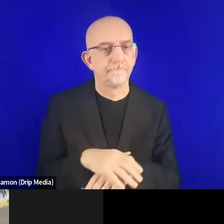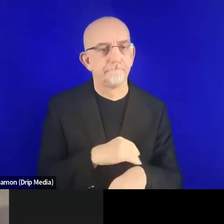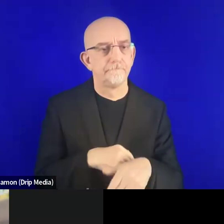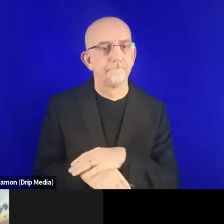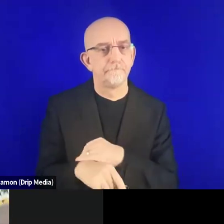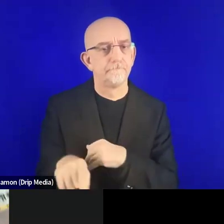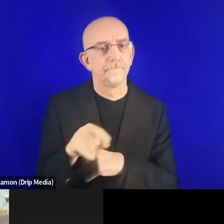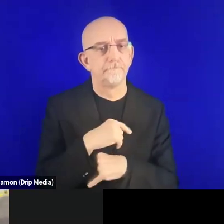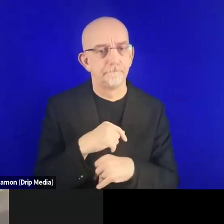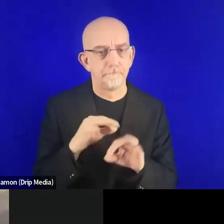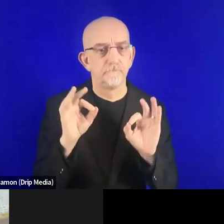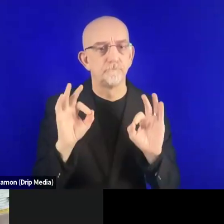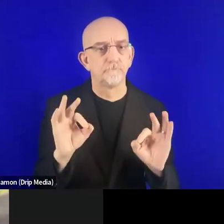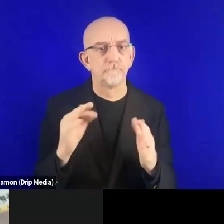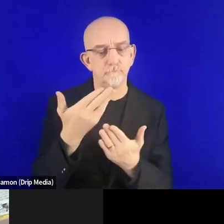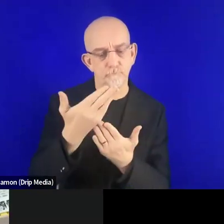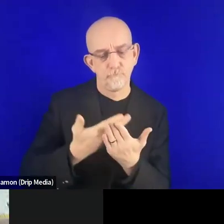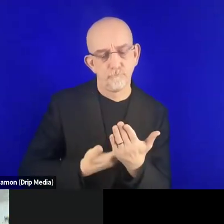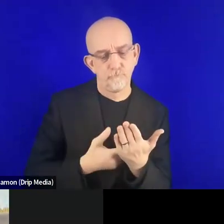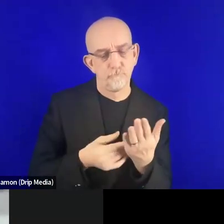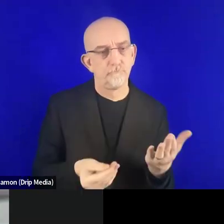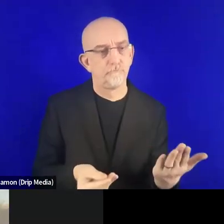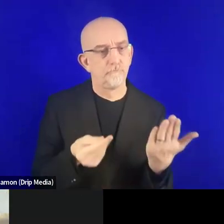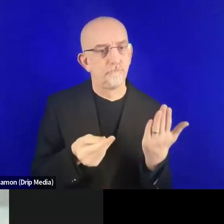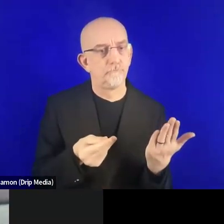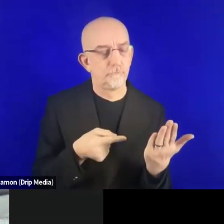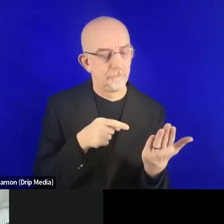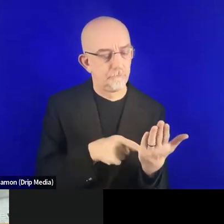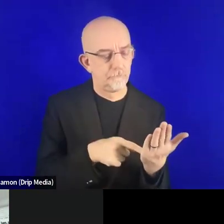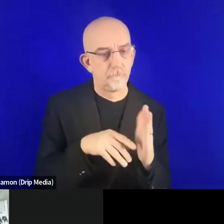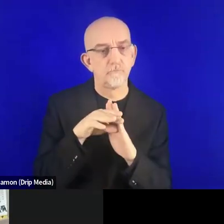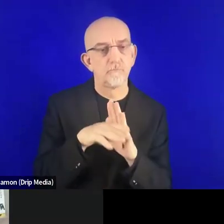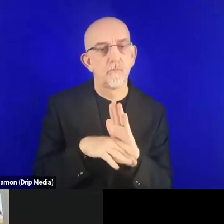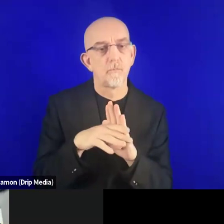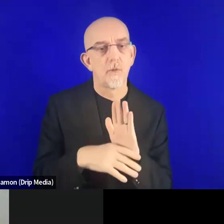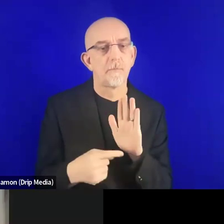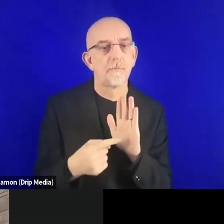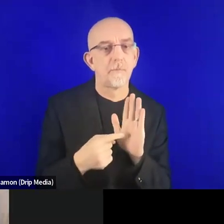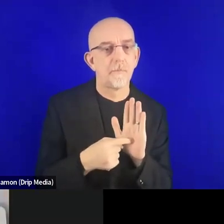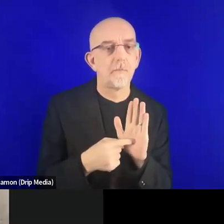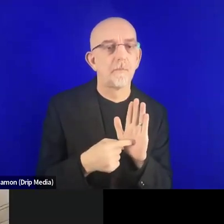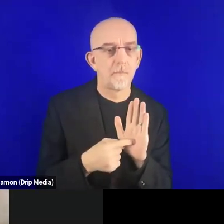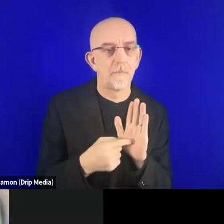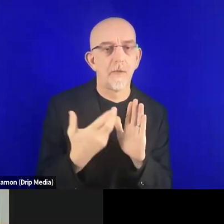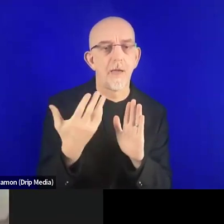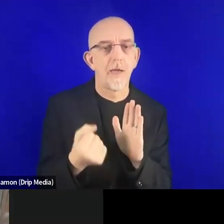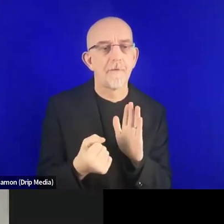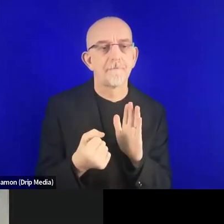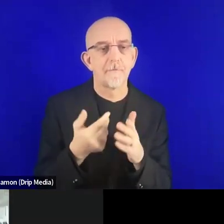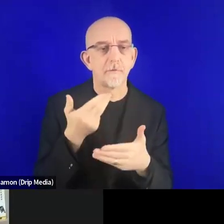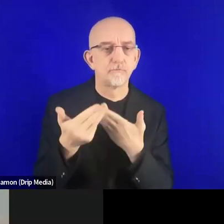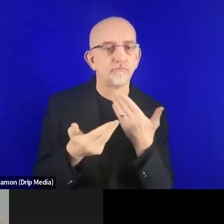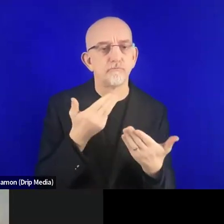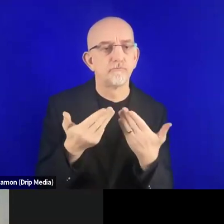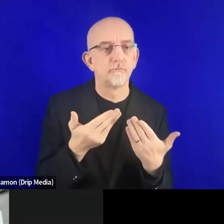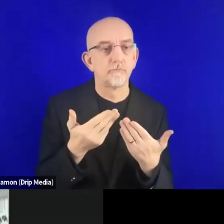climate change, but also linking it or with social protection. Because if you look at the intersection that is going